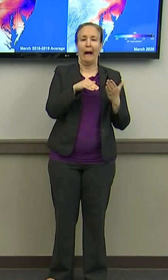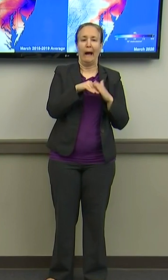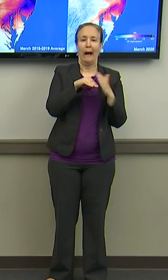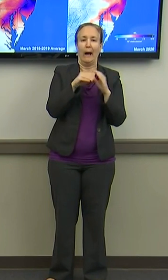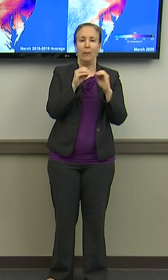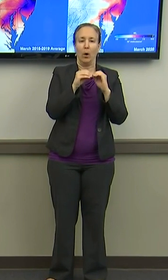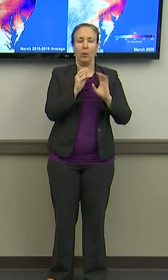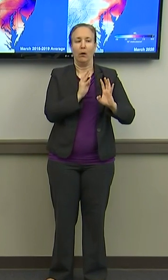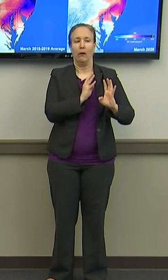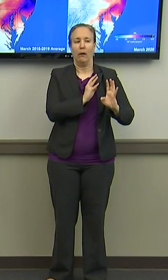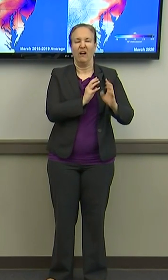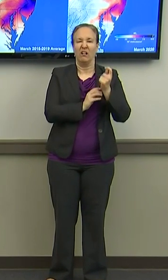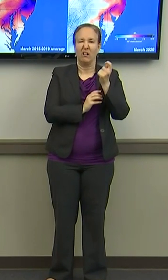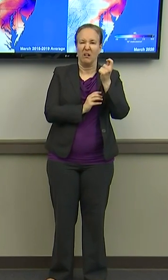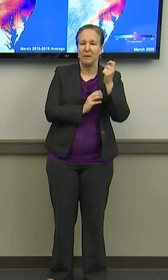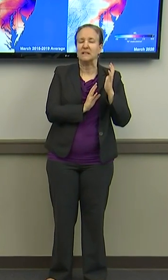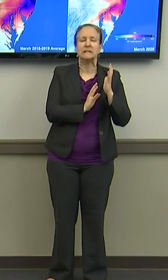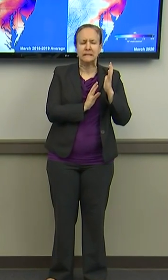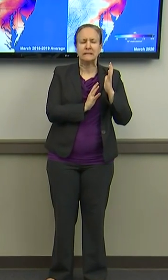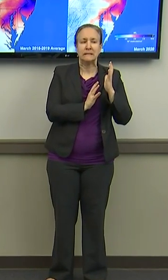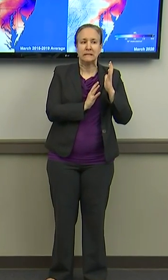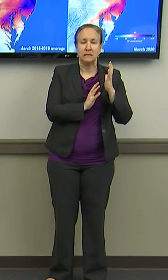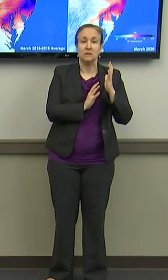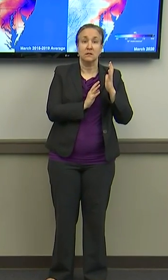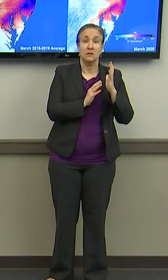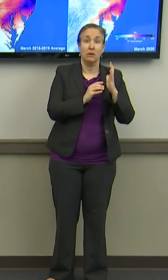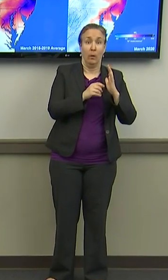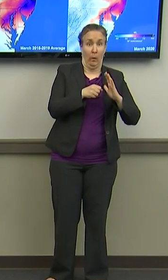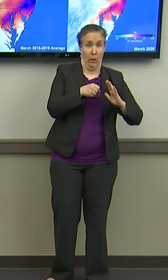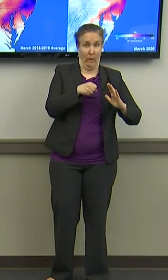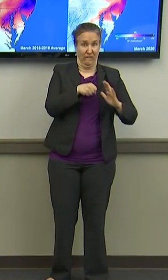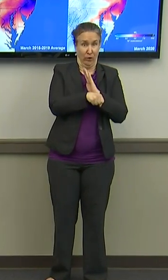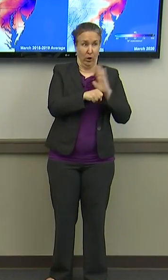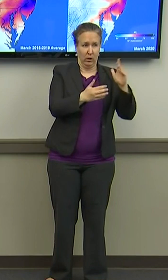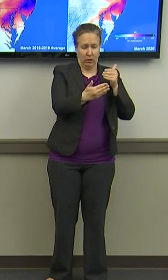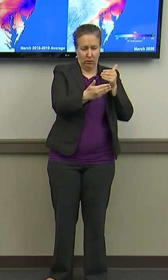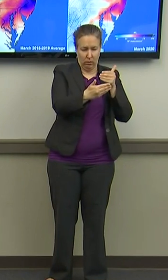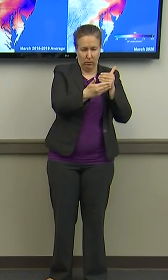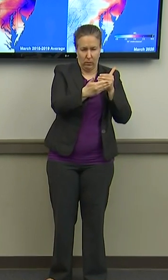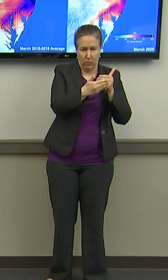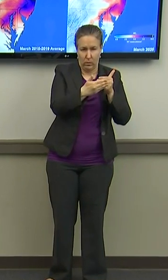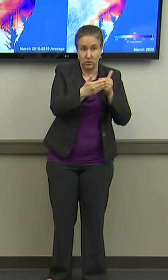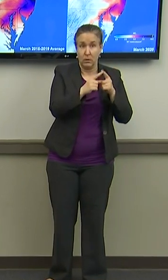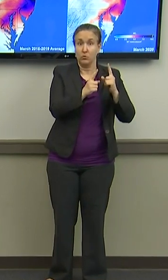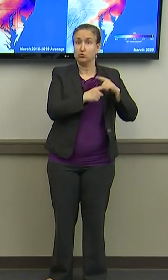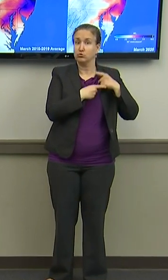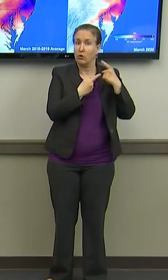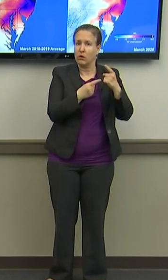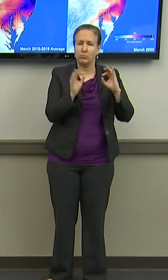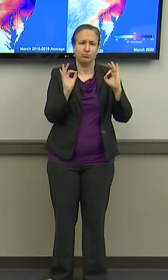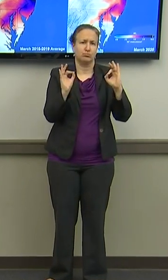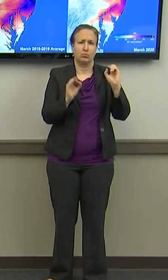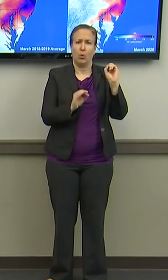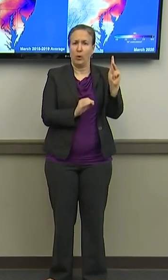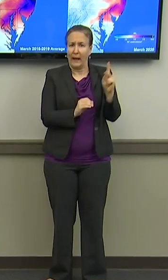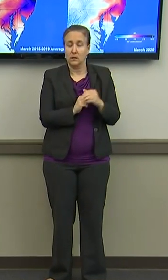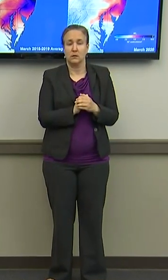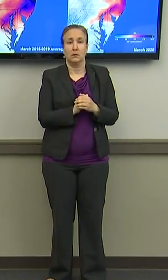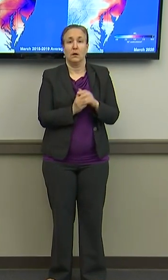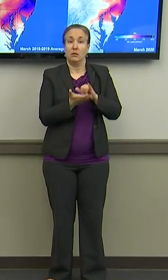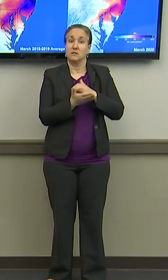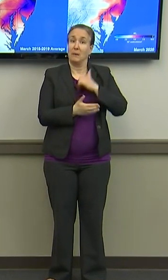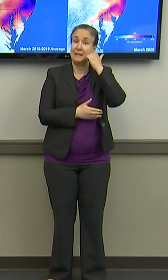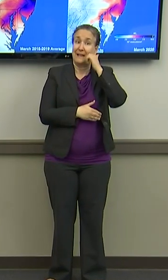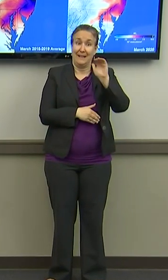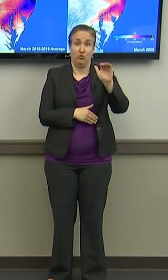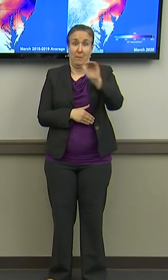their occupancy, starting to get close to being full, but so far we are okay, which is my daily